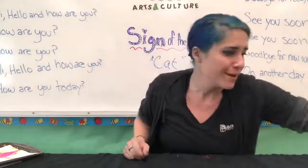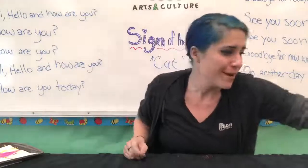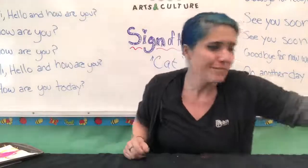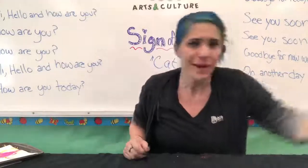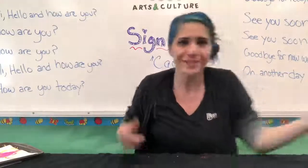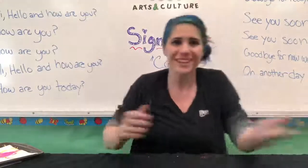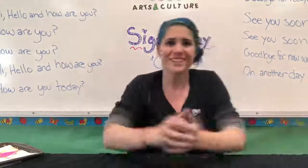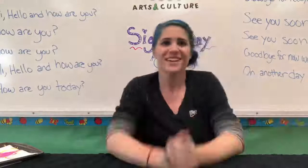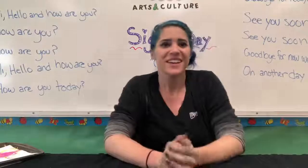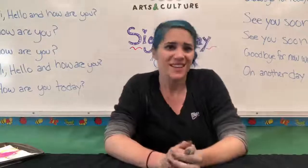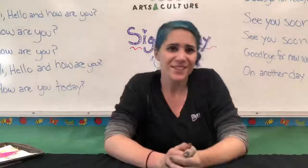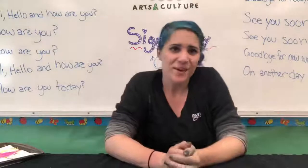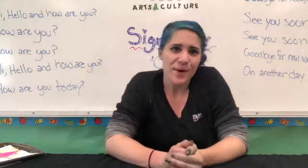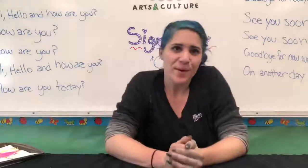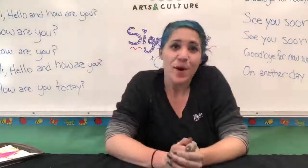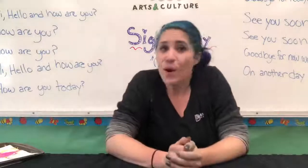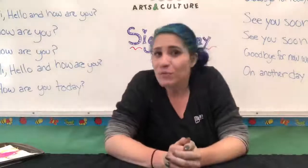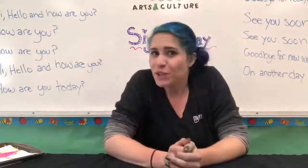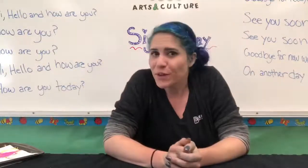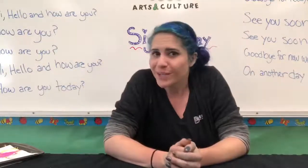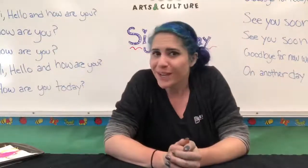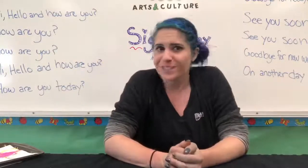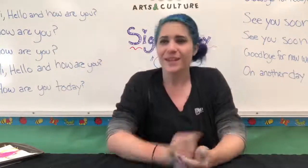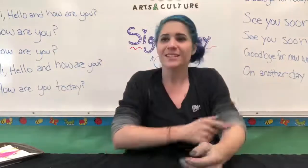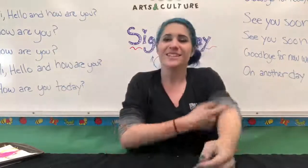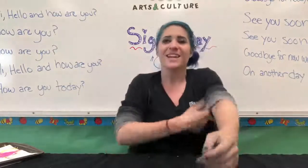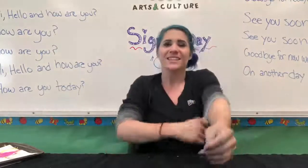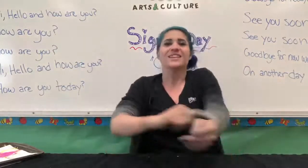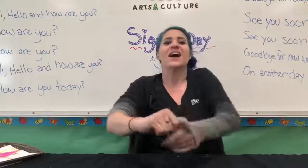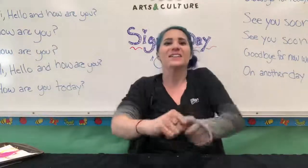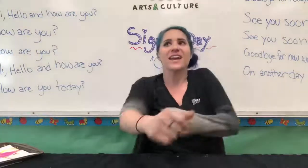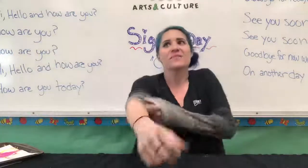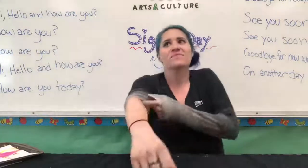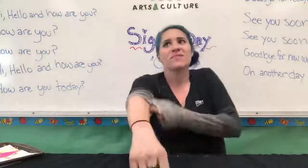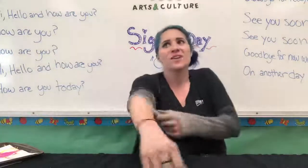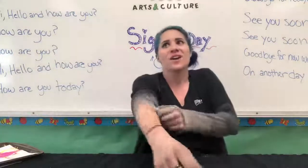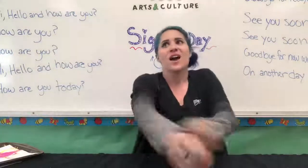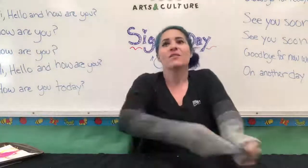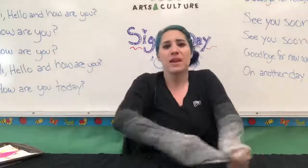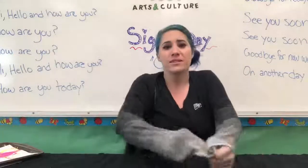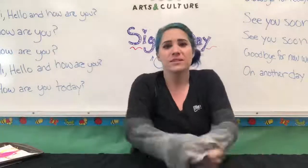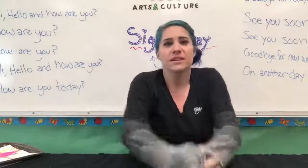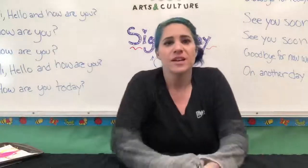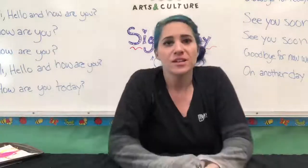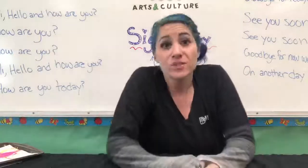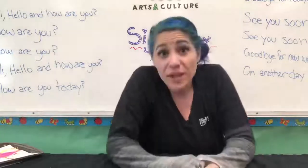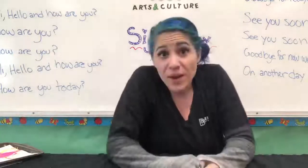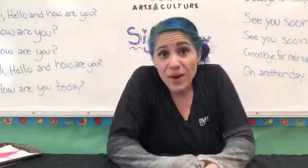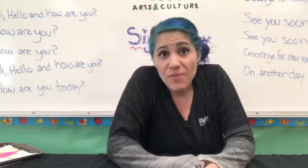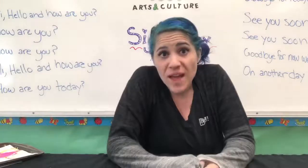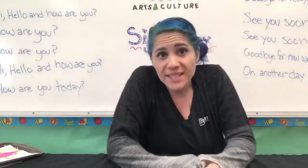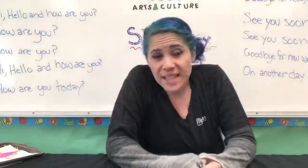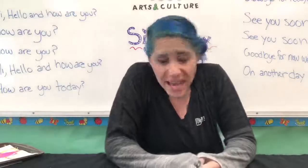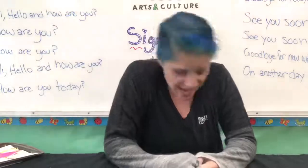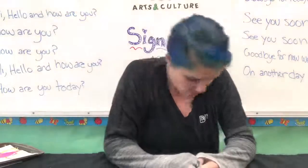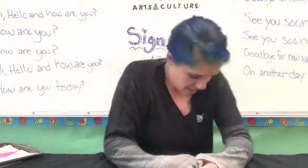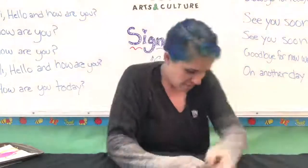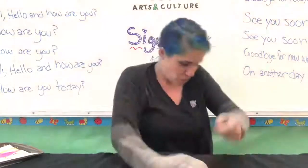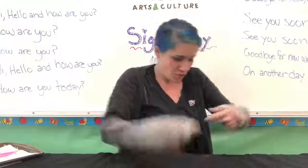craft project. So hopefully you guys will get to do that today on this holiday. All right. So that's it. We have a shorter